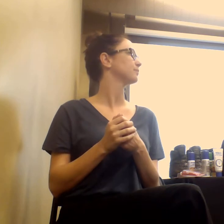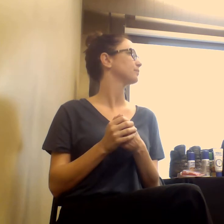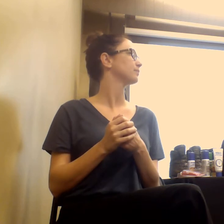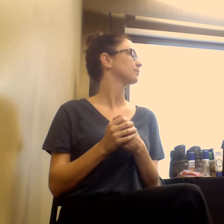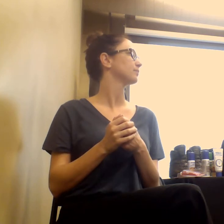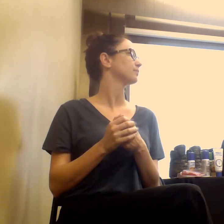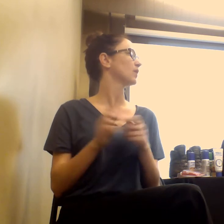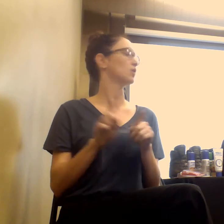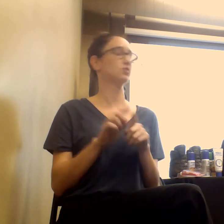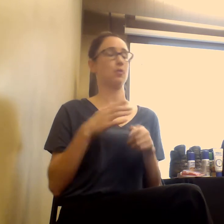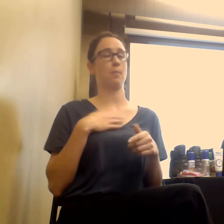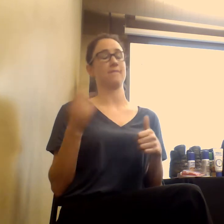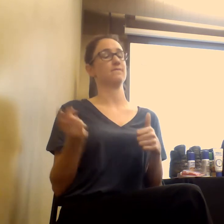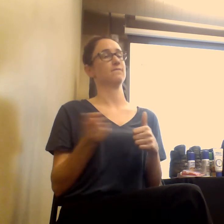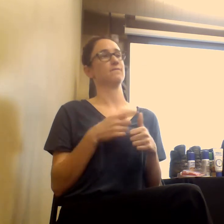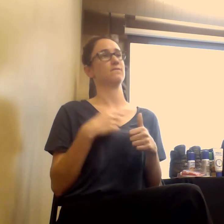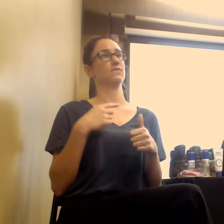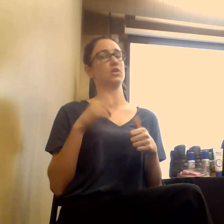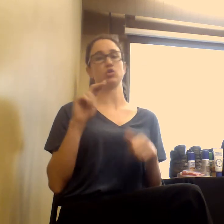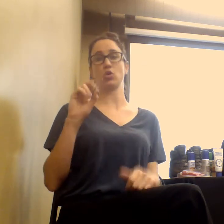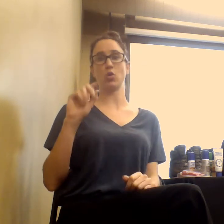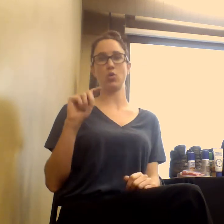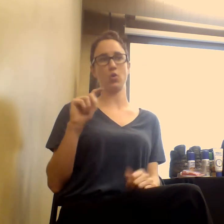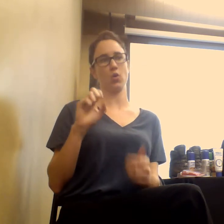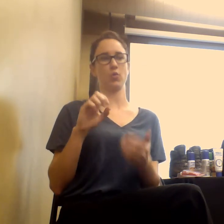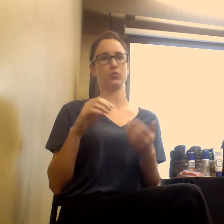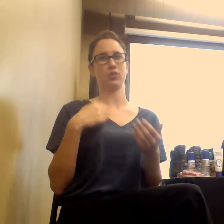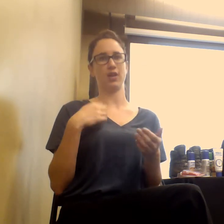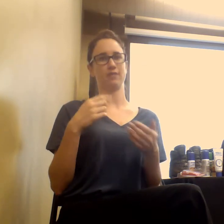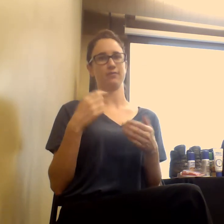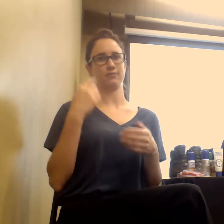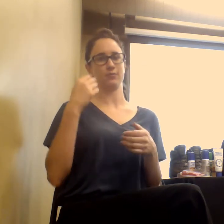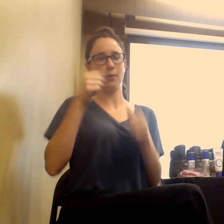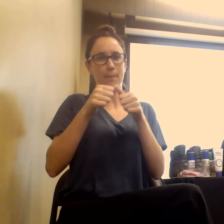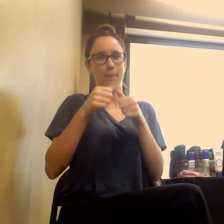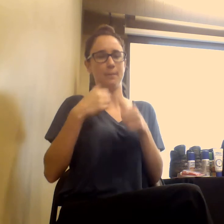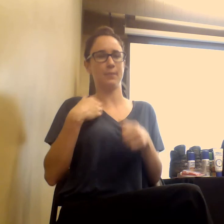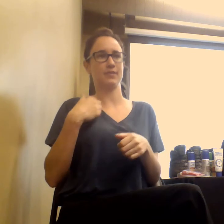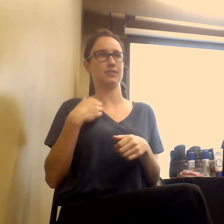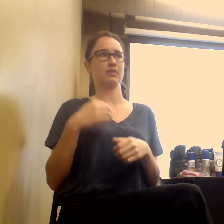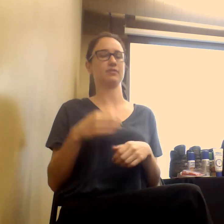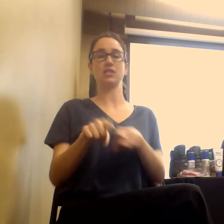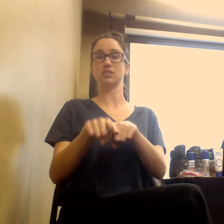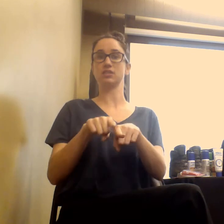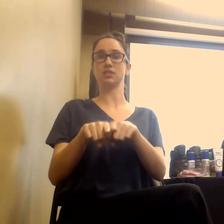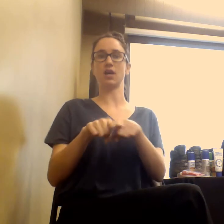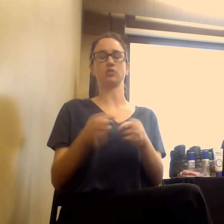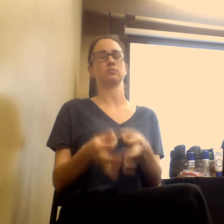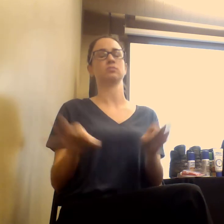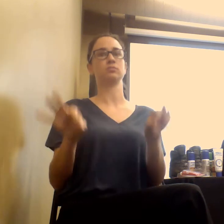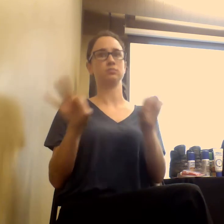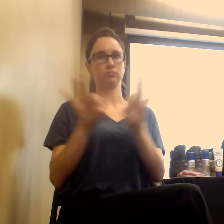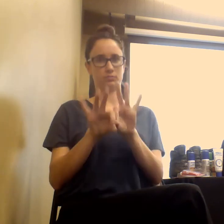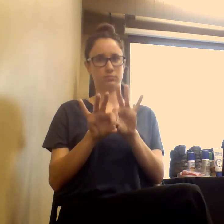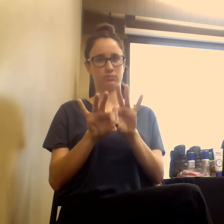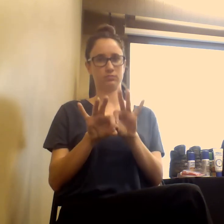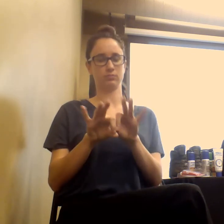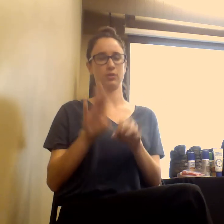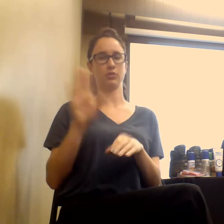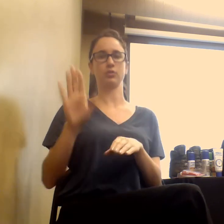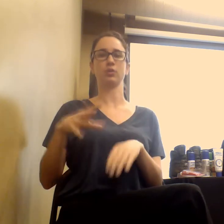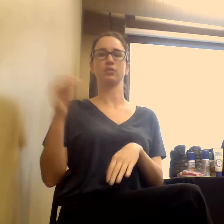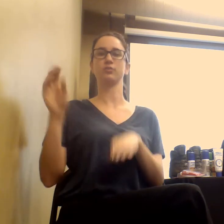myself to talk about is socks are important. Whatever socks you're going to be hiking in, you need to be wearing those socks when you're trying